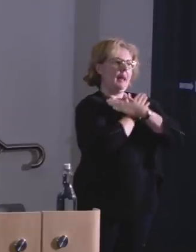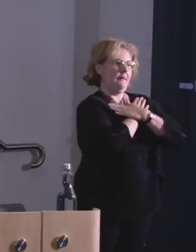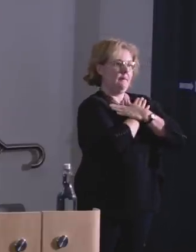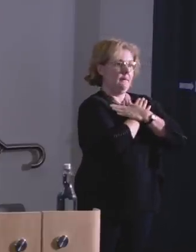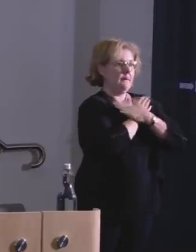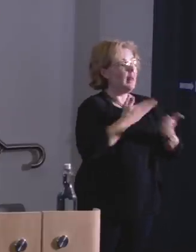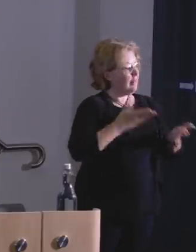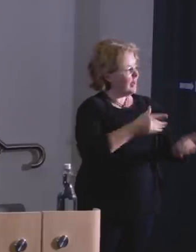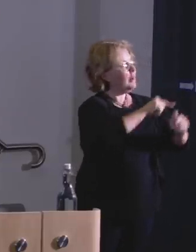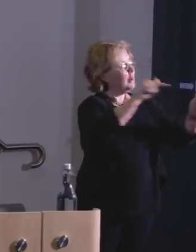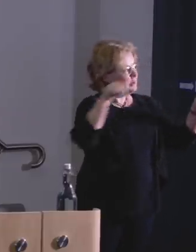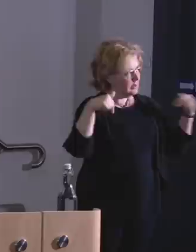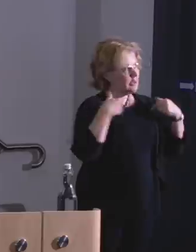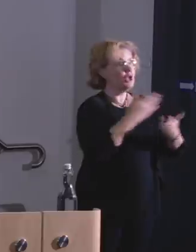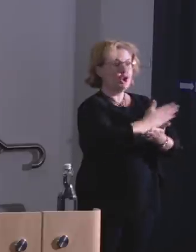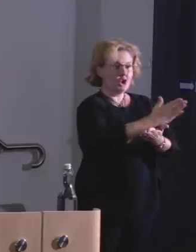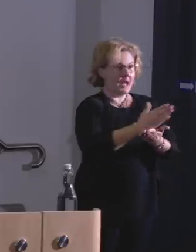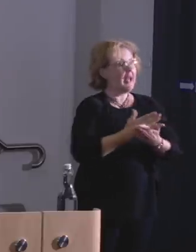love.